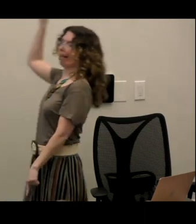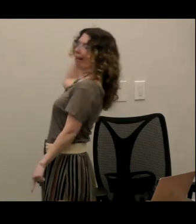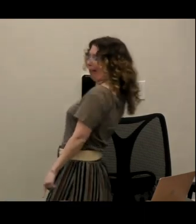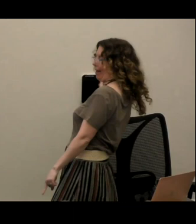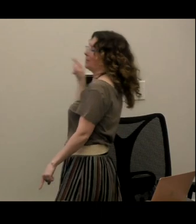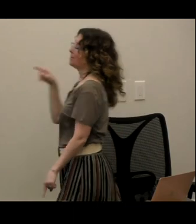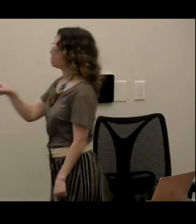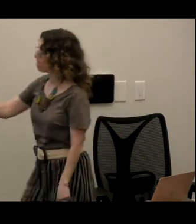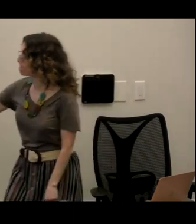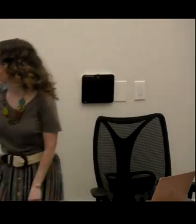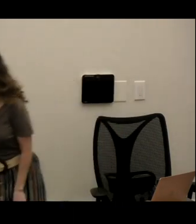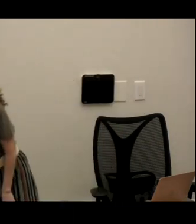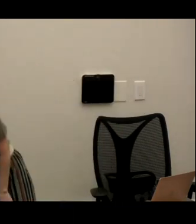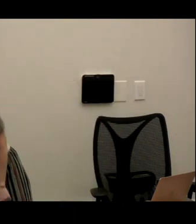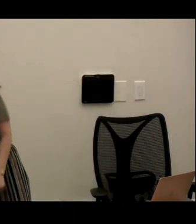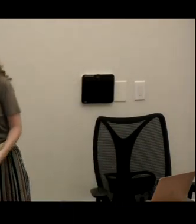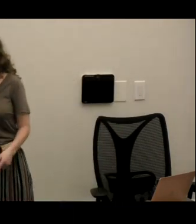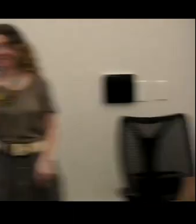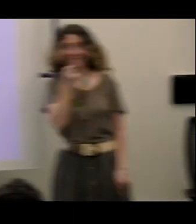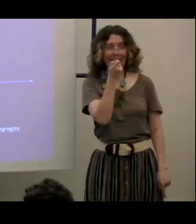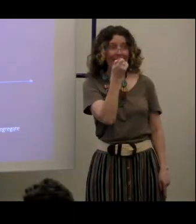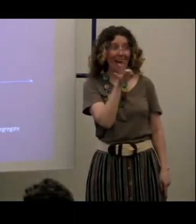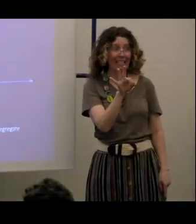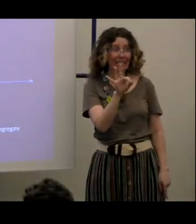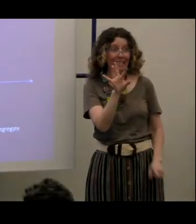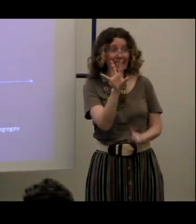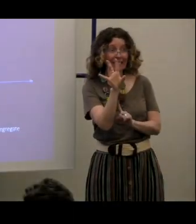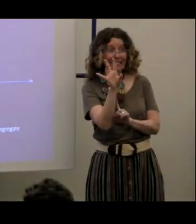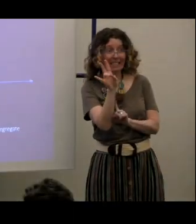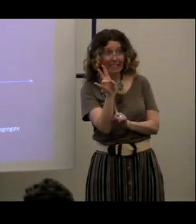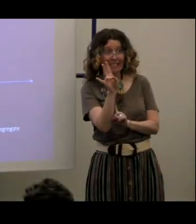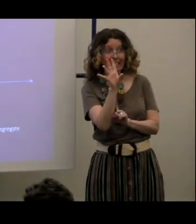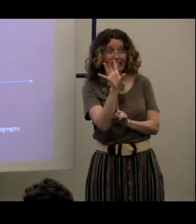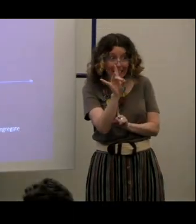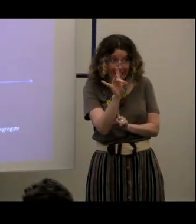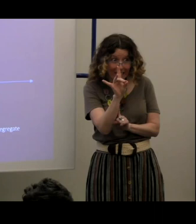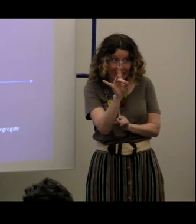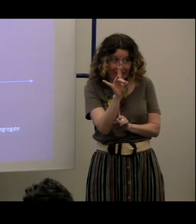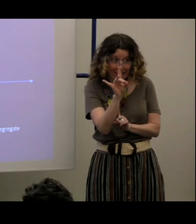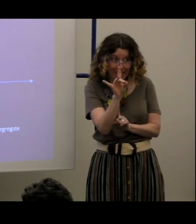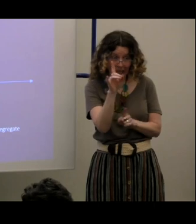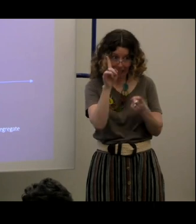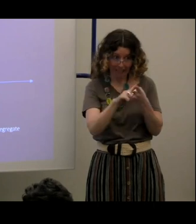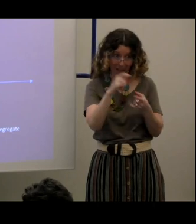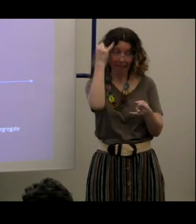will. So think way ahead, over 110 years, 1978